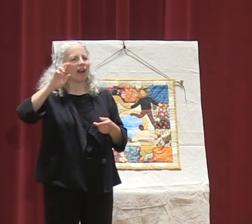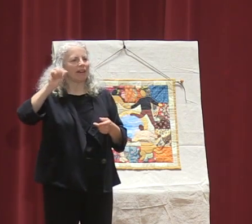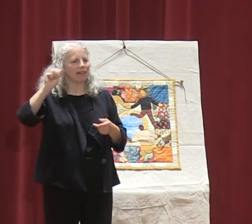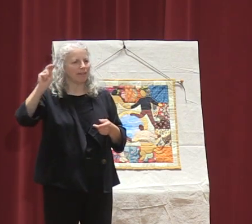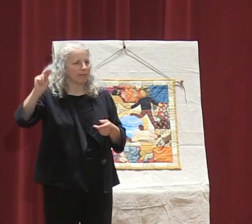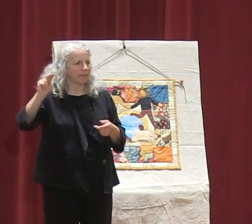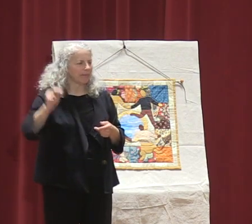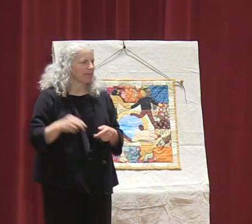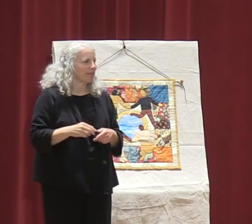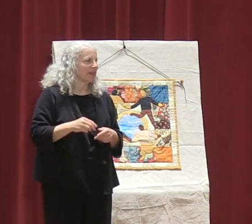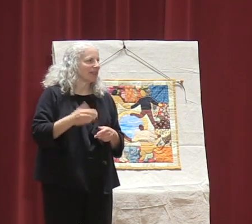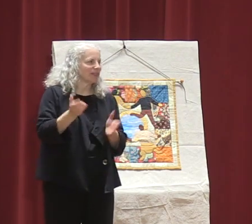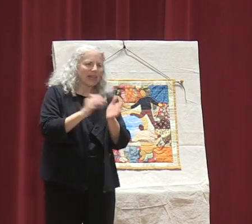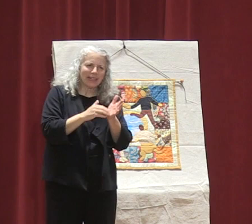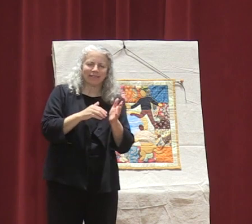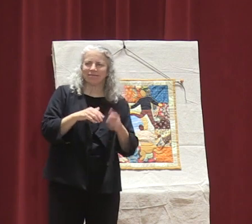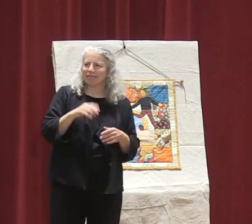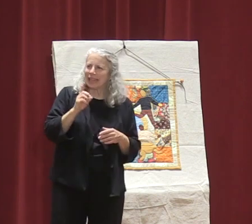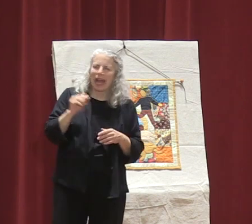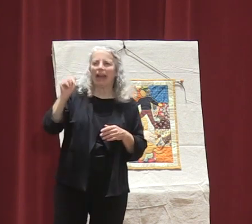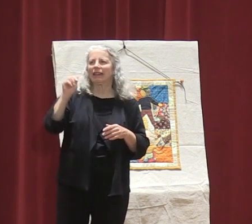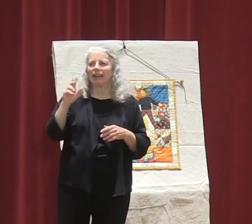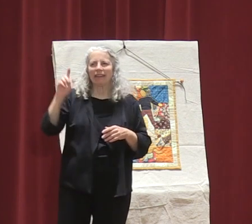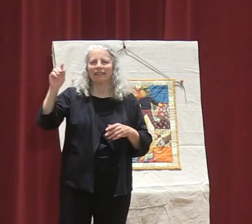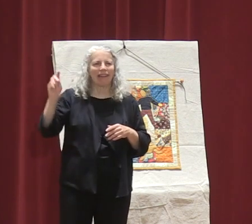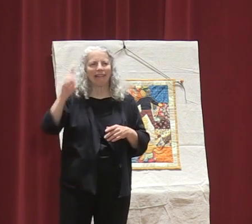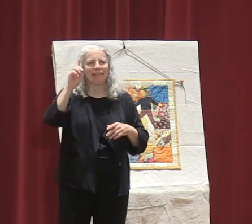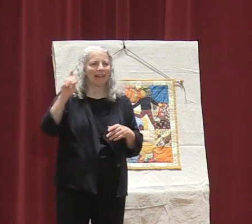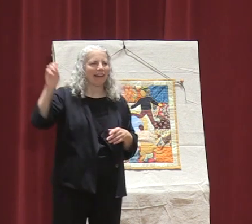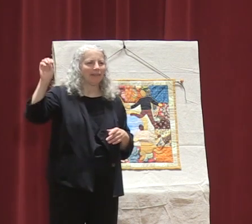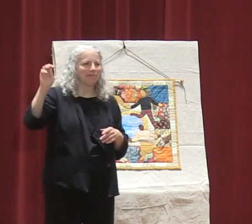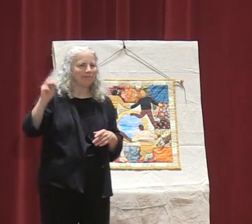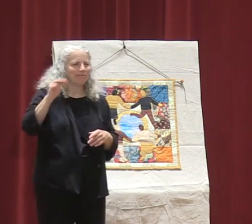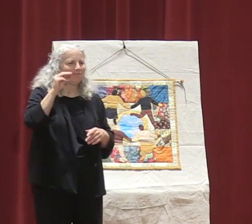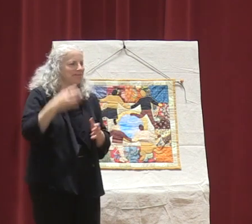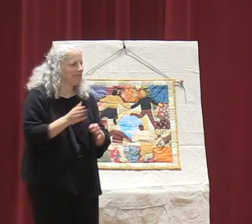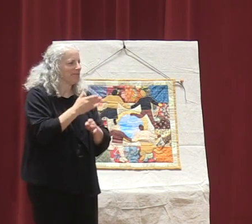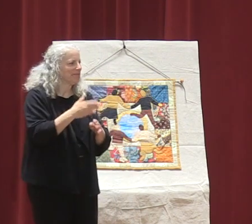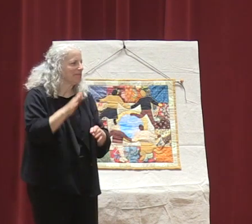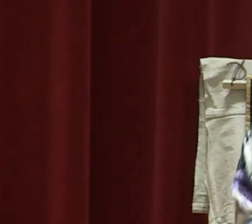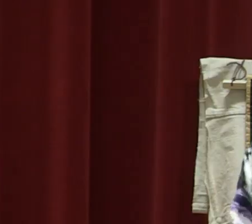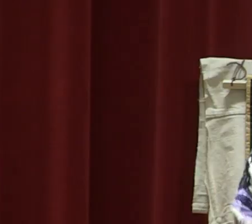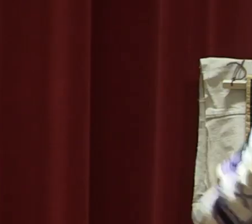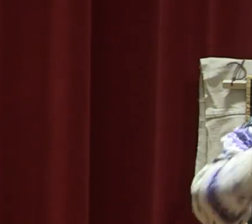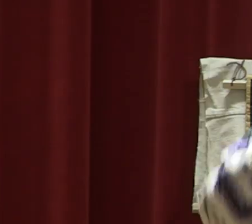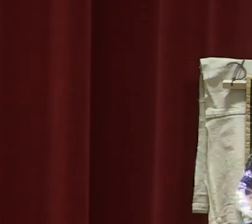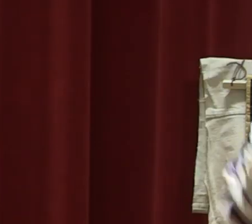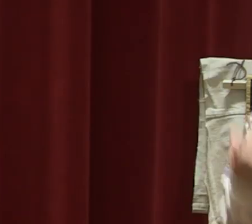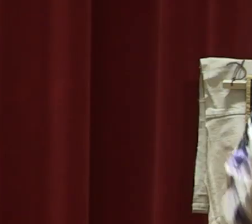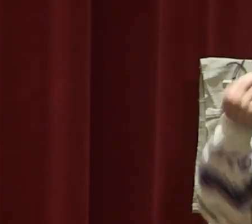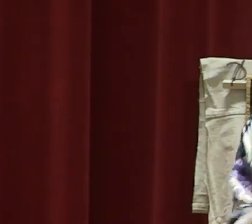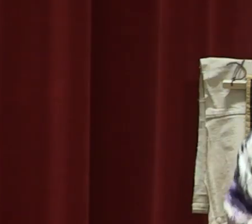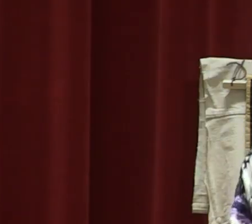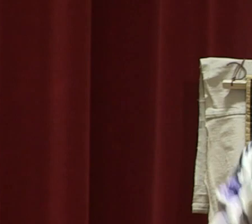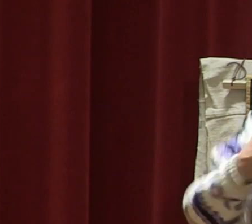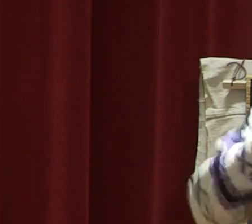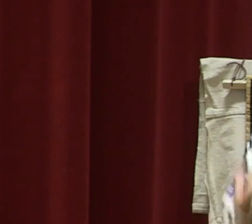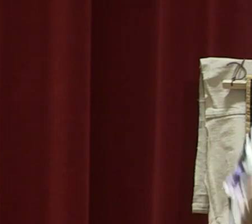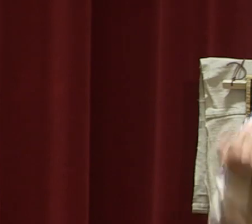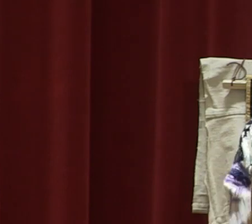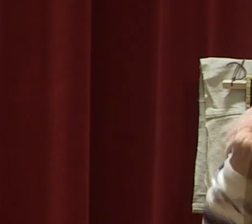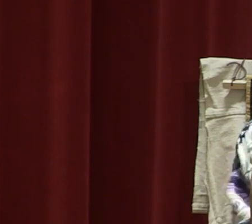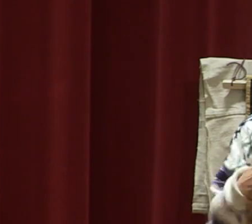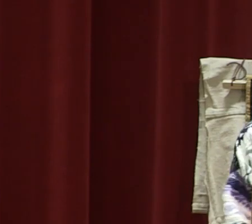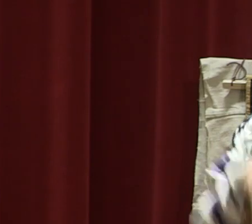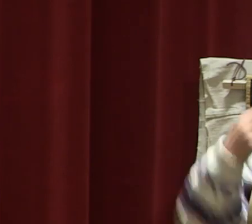da dee the diddle of the deedlum, da da dee the diddle of the deedlum, da da dee the diddle of the deedlum, da da dee